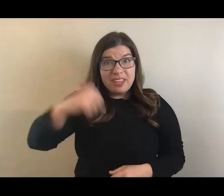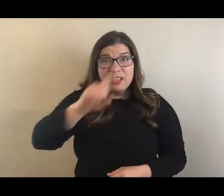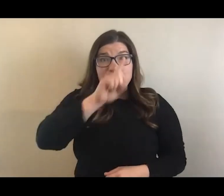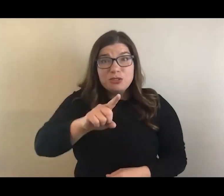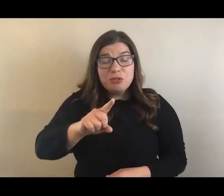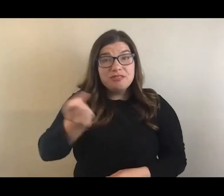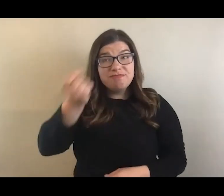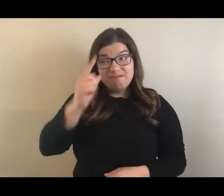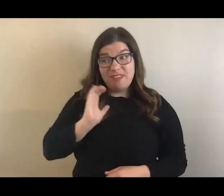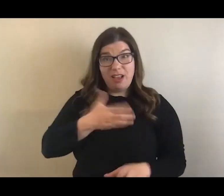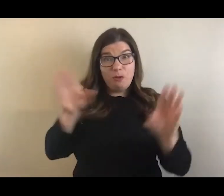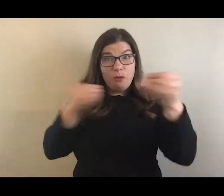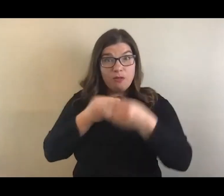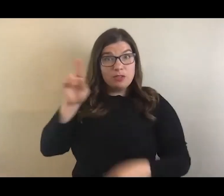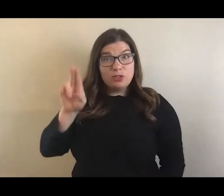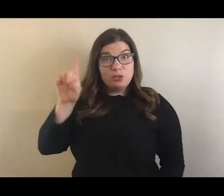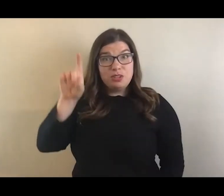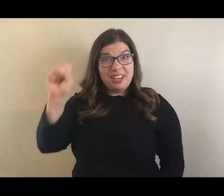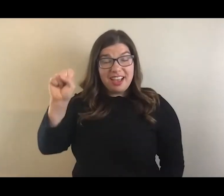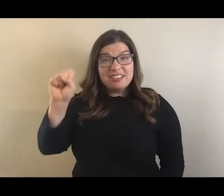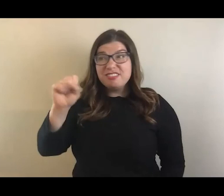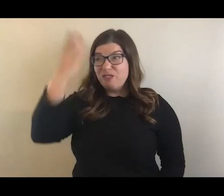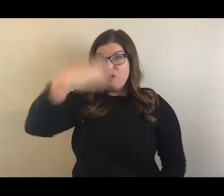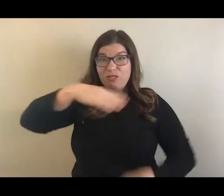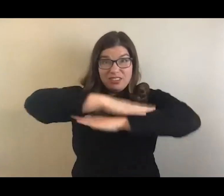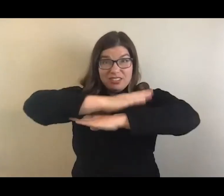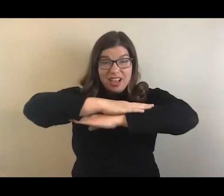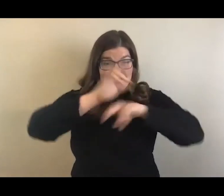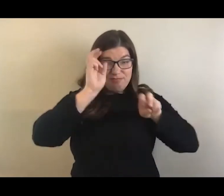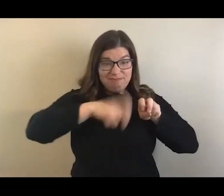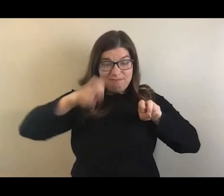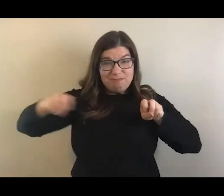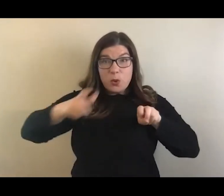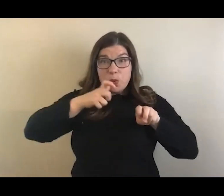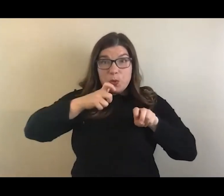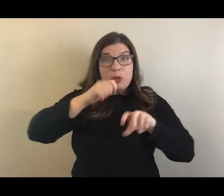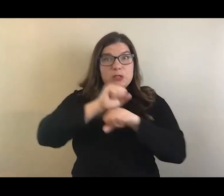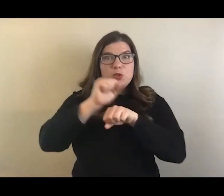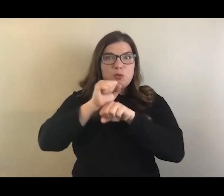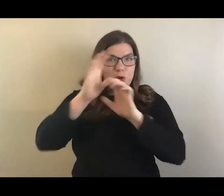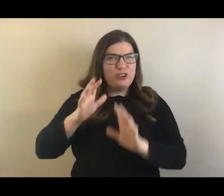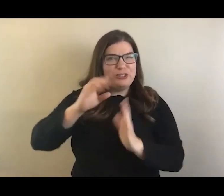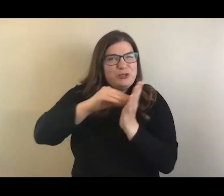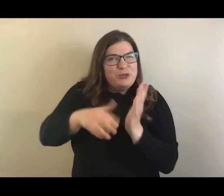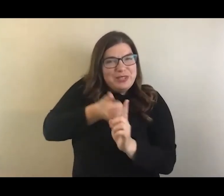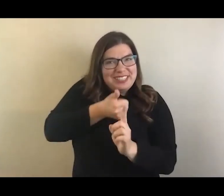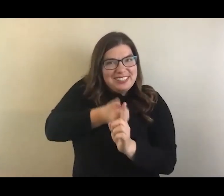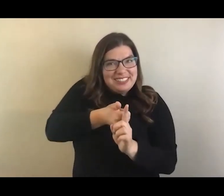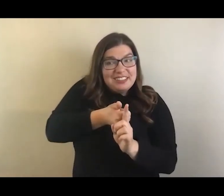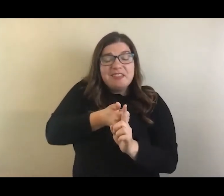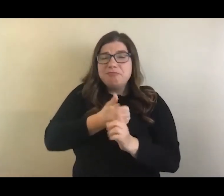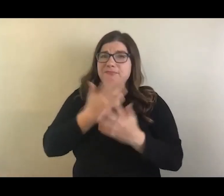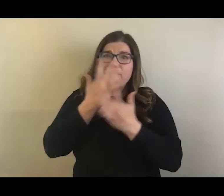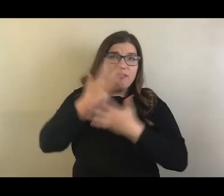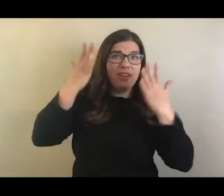Sure, UDS has great student office workers who work in our front office and greet students, faculty, and staff.